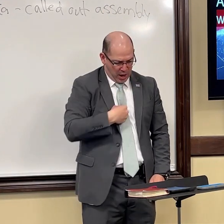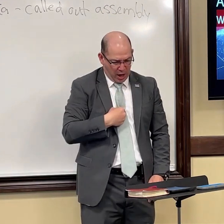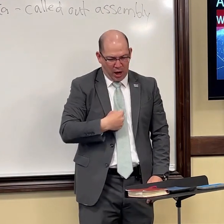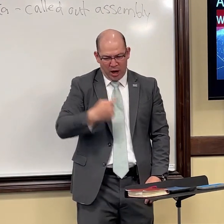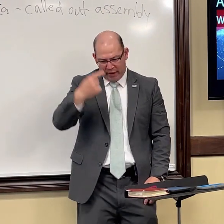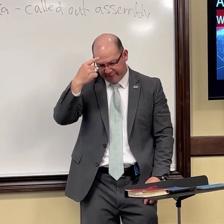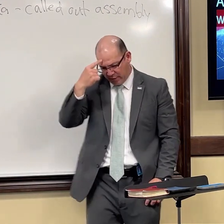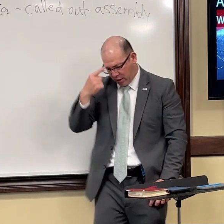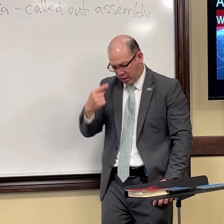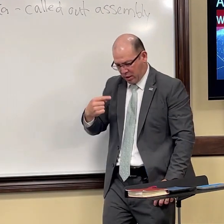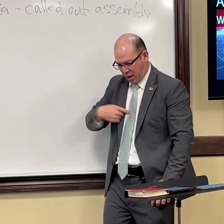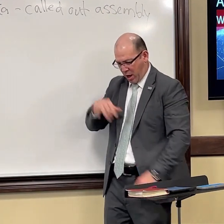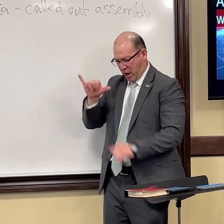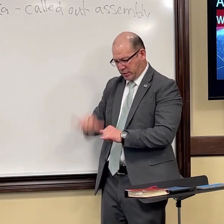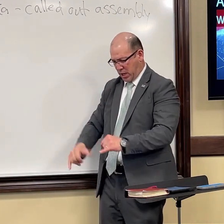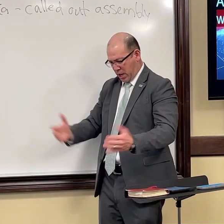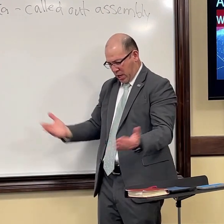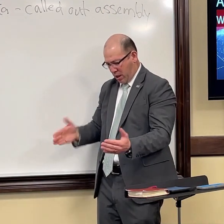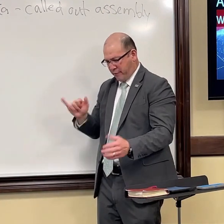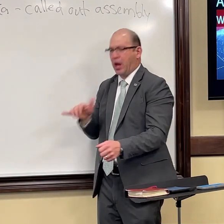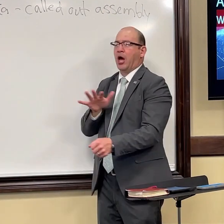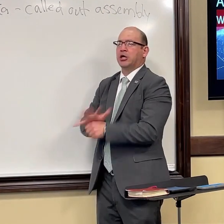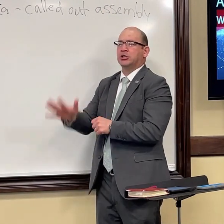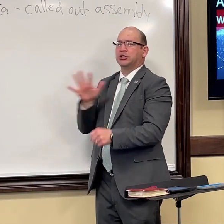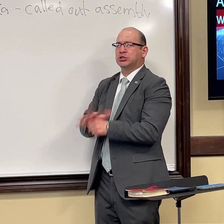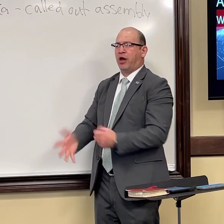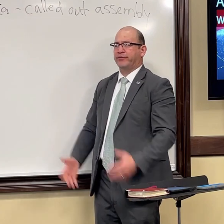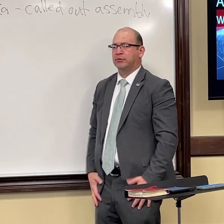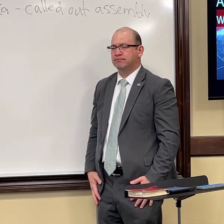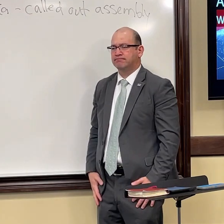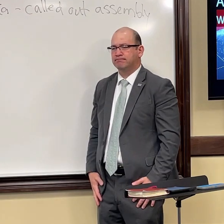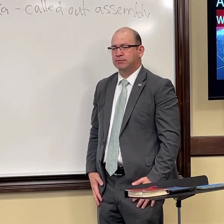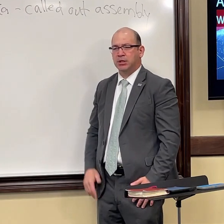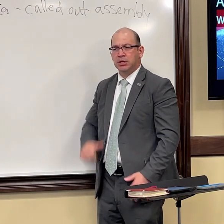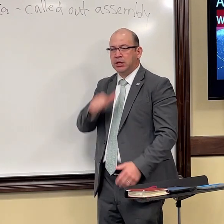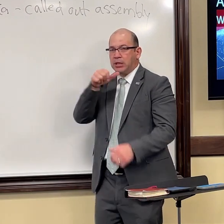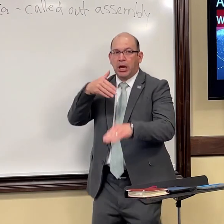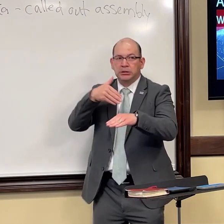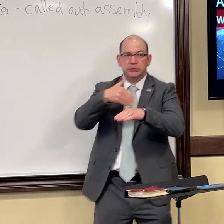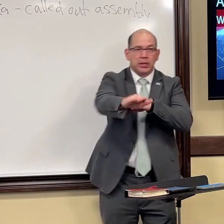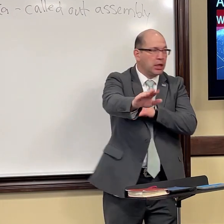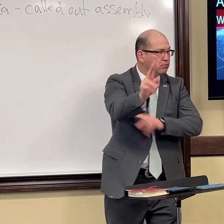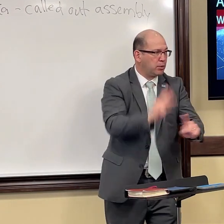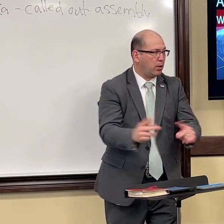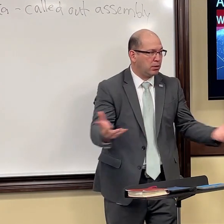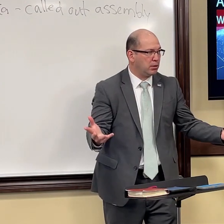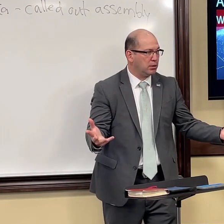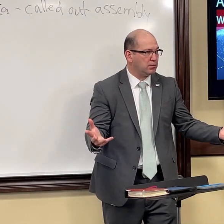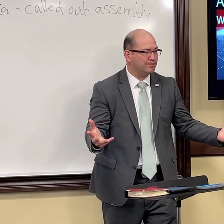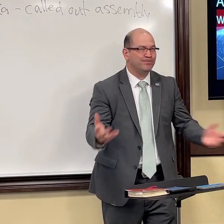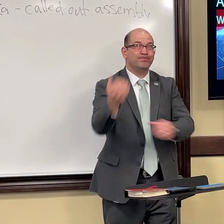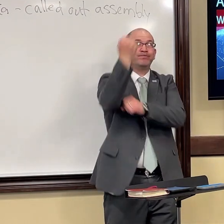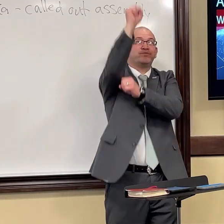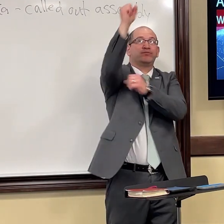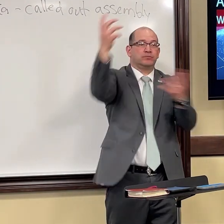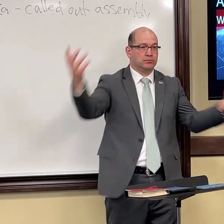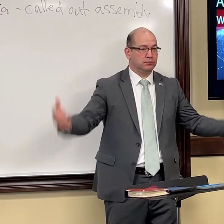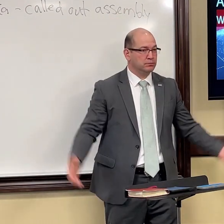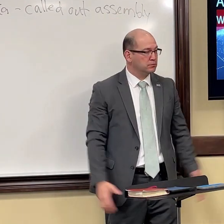But if I'm here and I think, well, I'll stay here and that's just enough, and I'm not involved in sending people to other places,